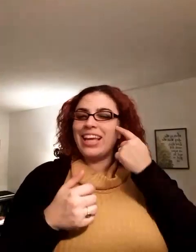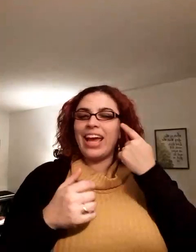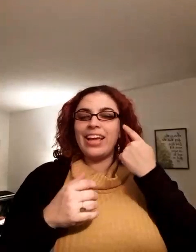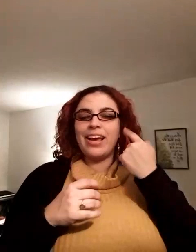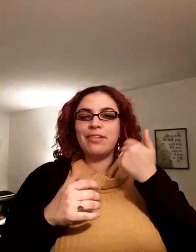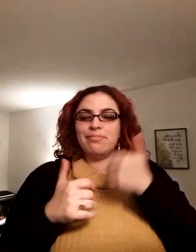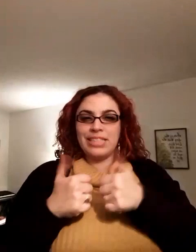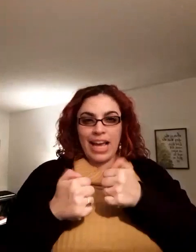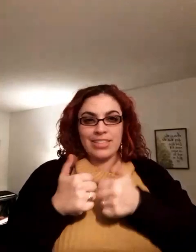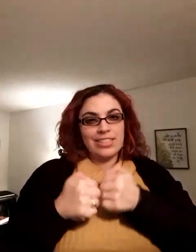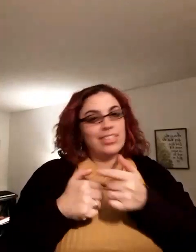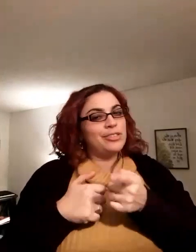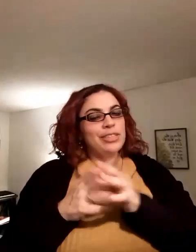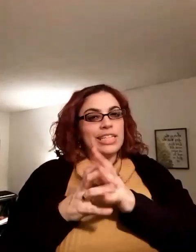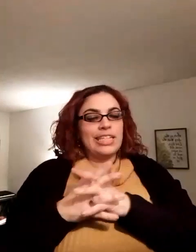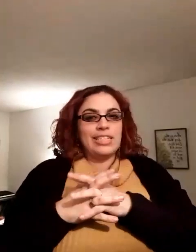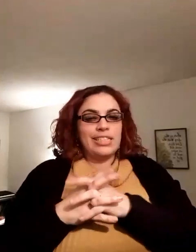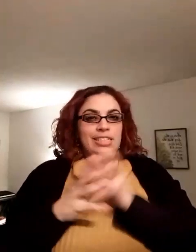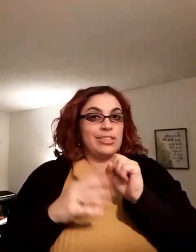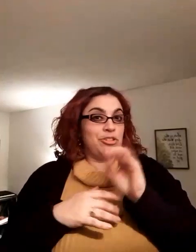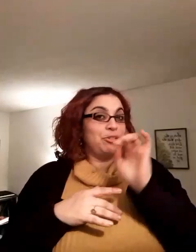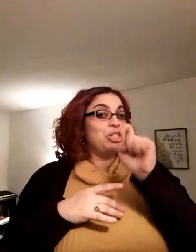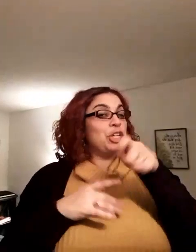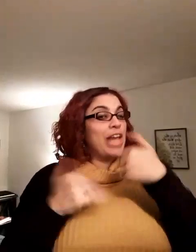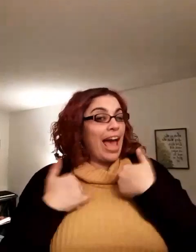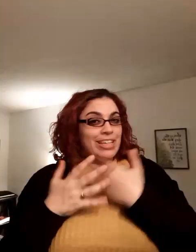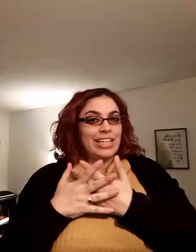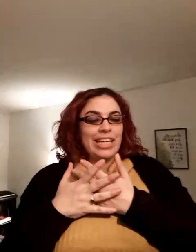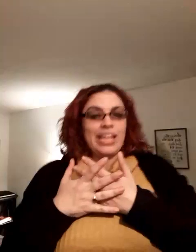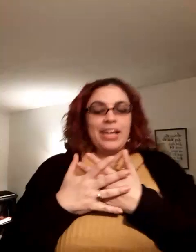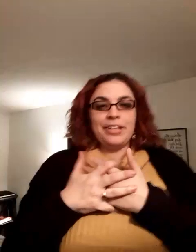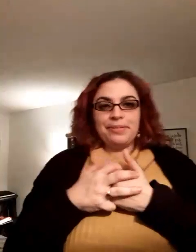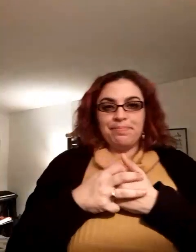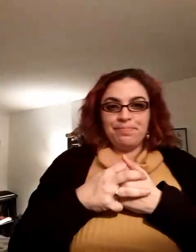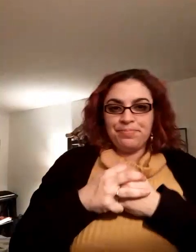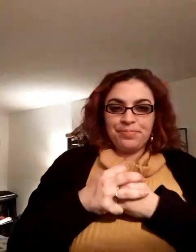I texted you, so you should have it.